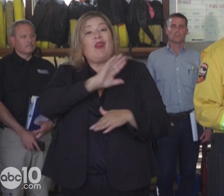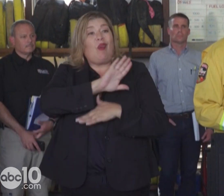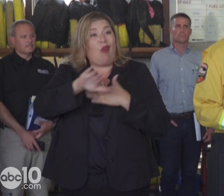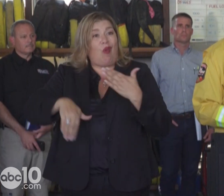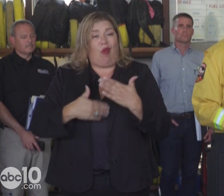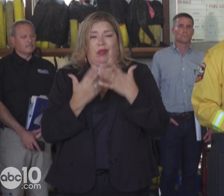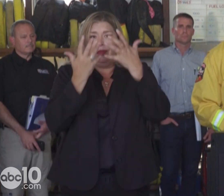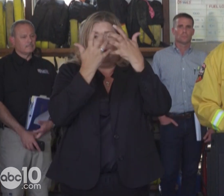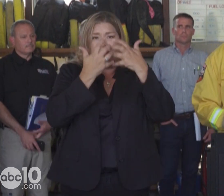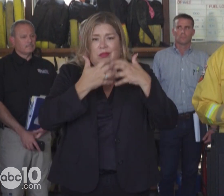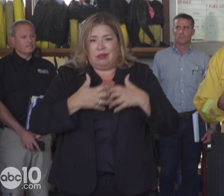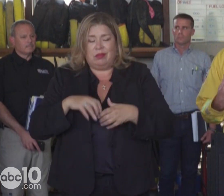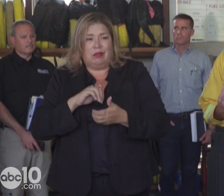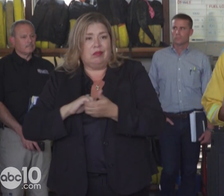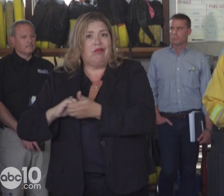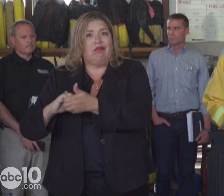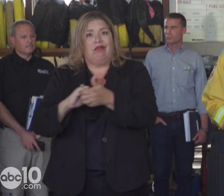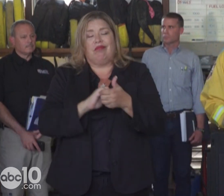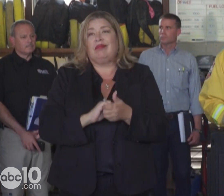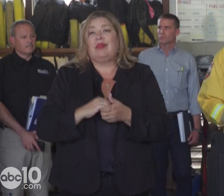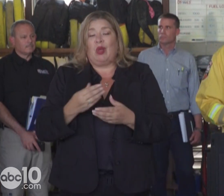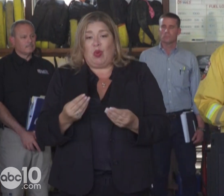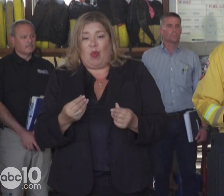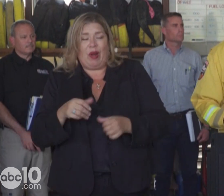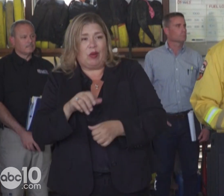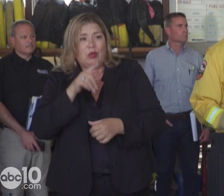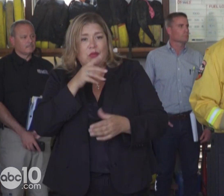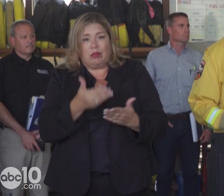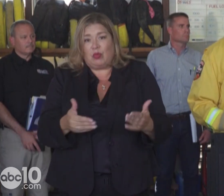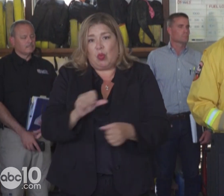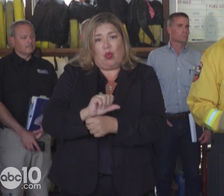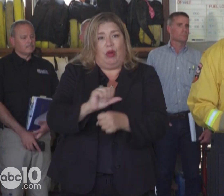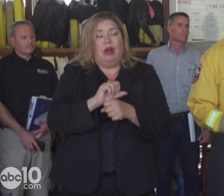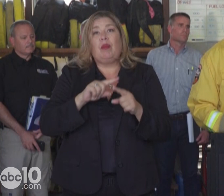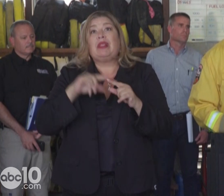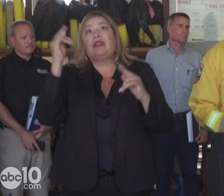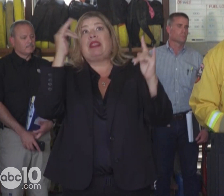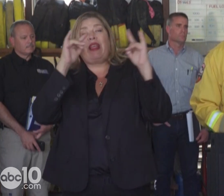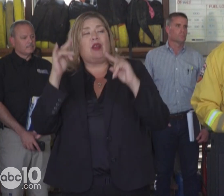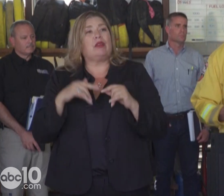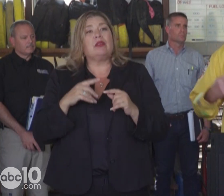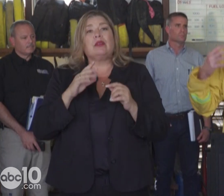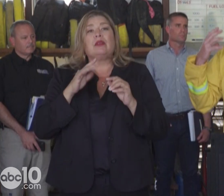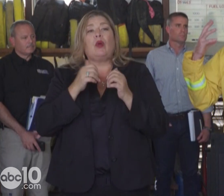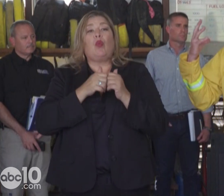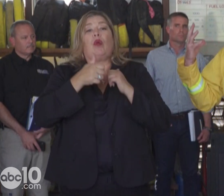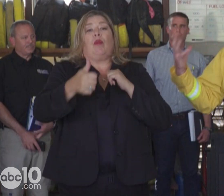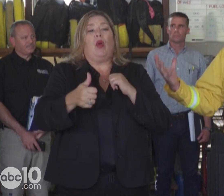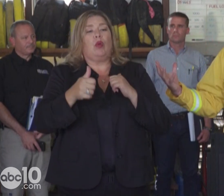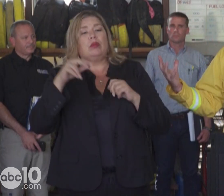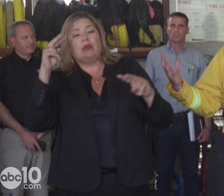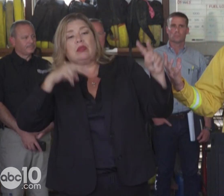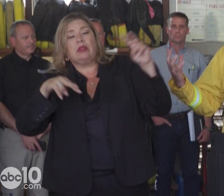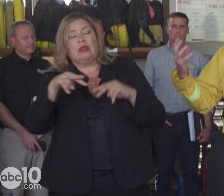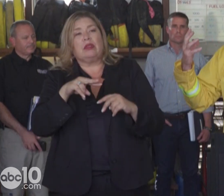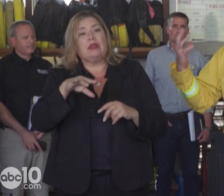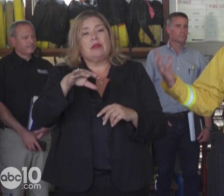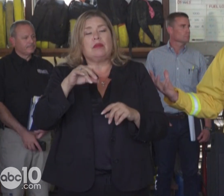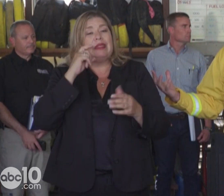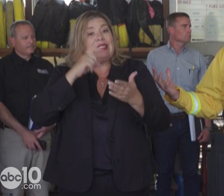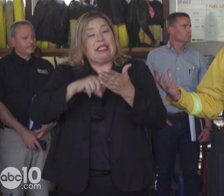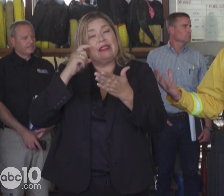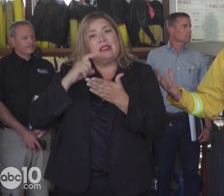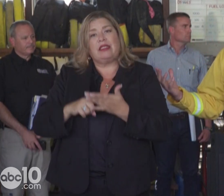concert. Ground resources, air resources, remote sensing, cameras